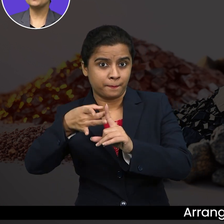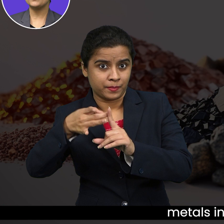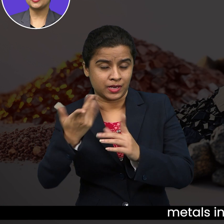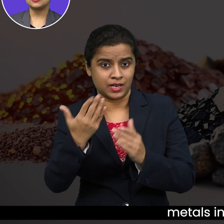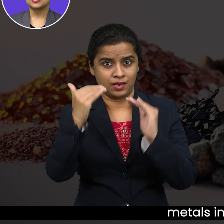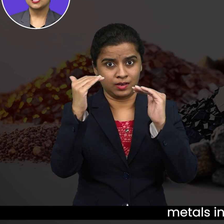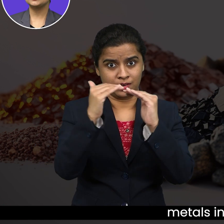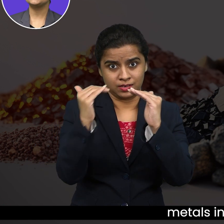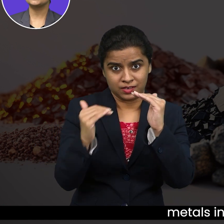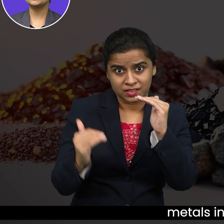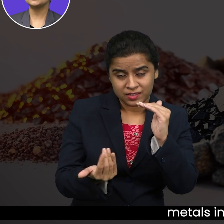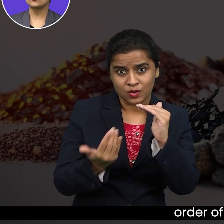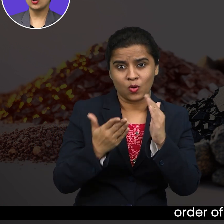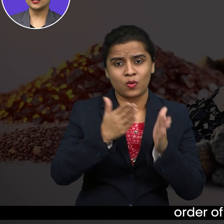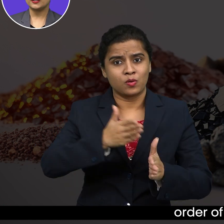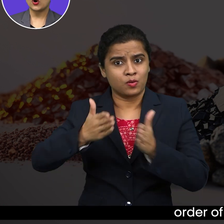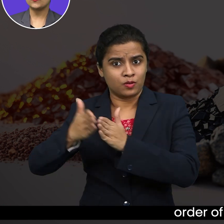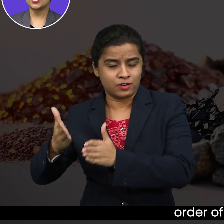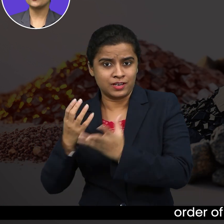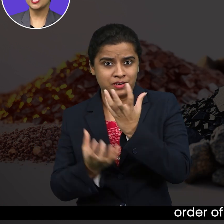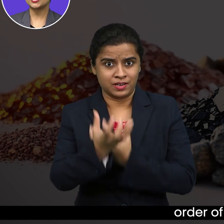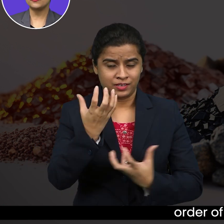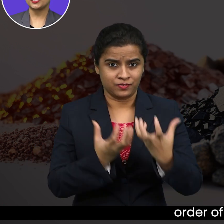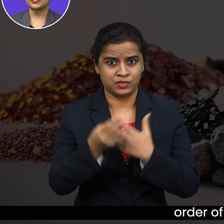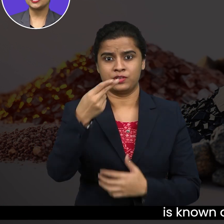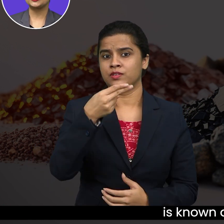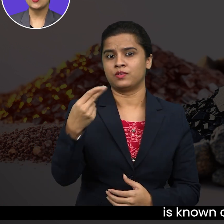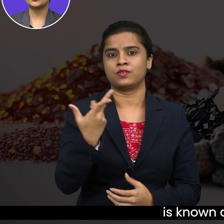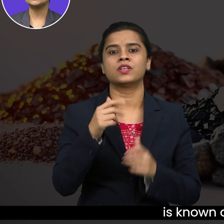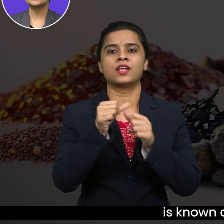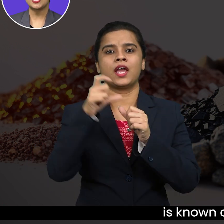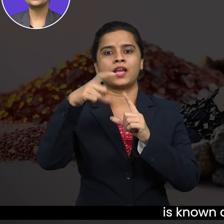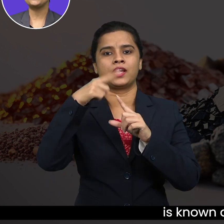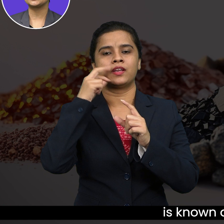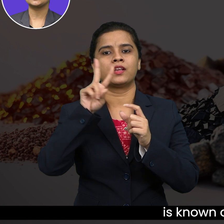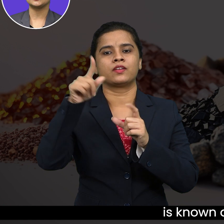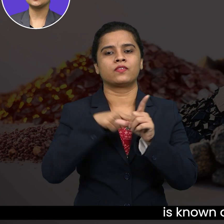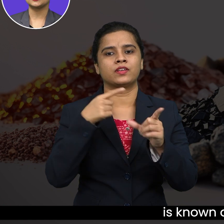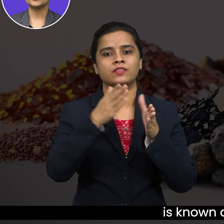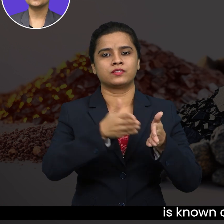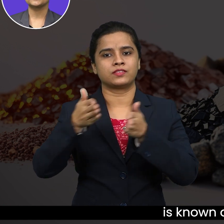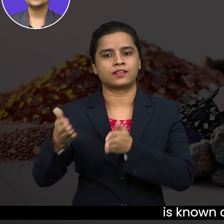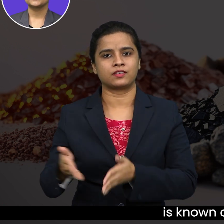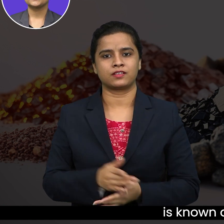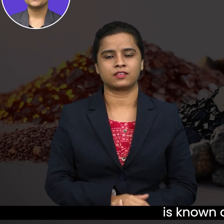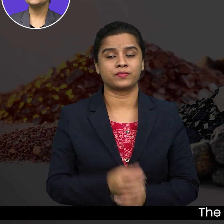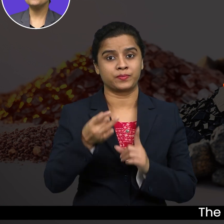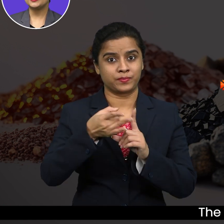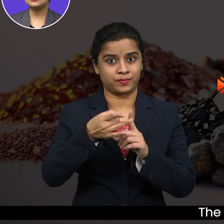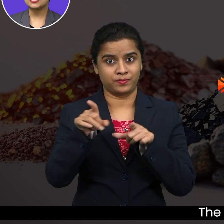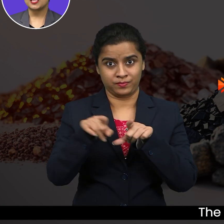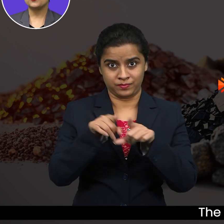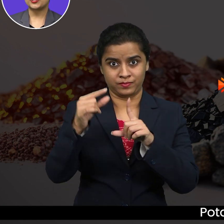Arrangement of the metals in the decreasing order of their reactivity is known as activity series.